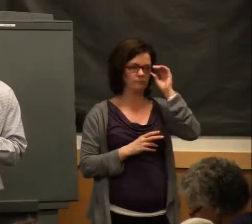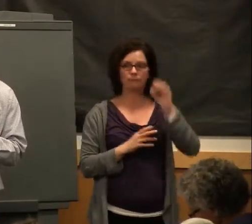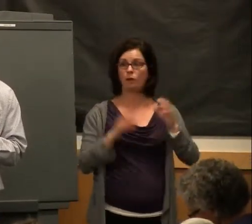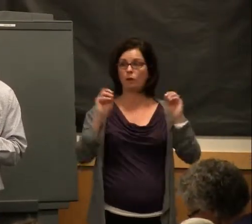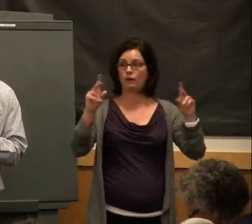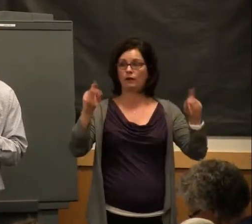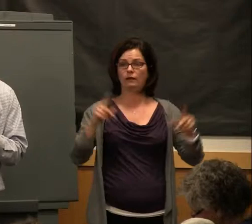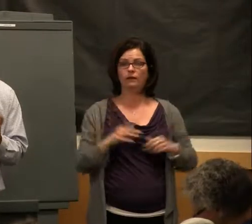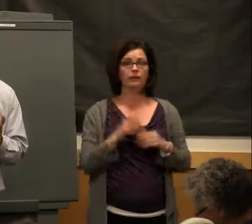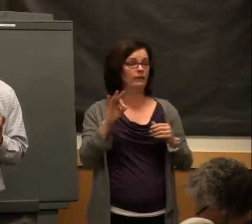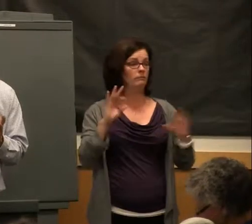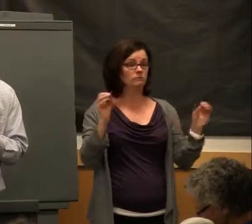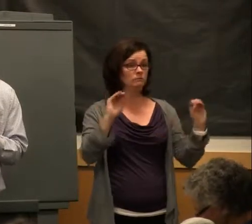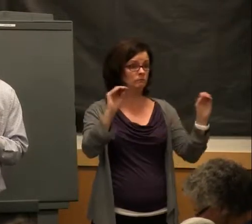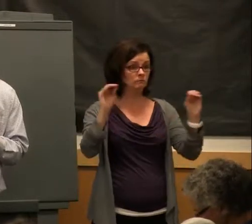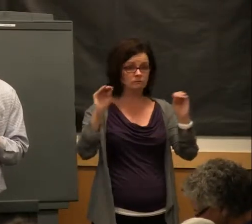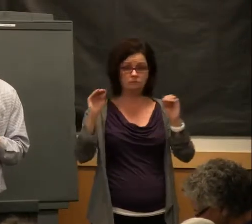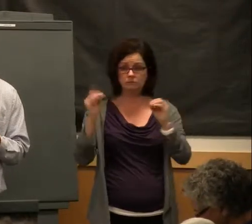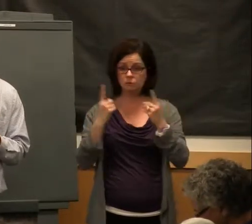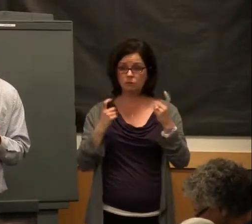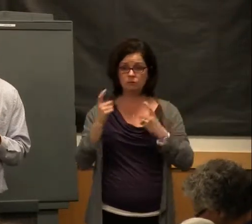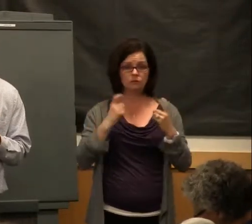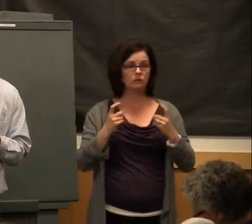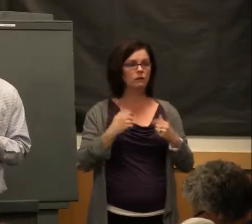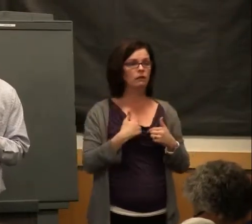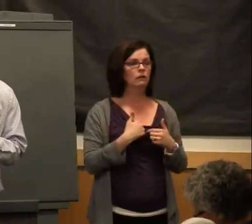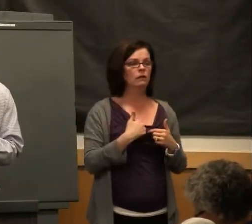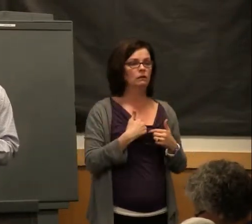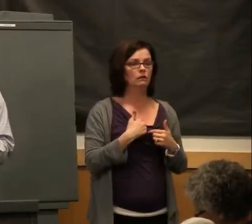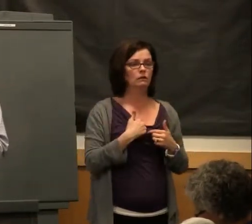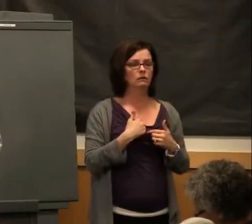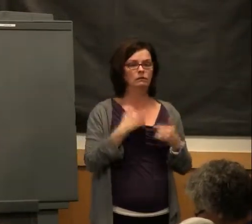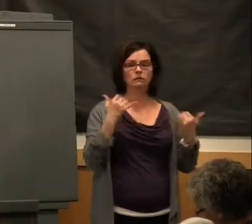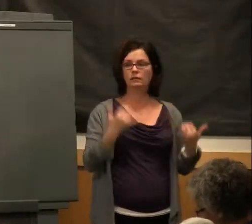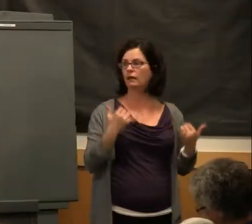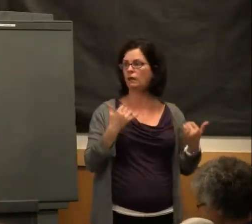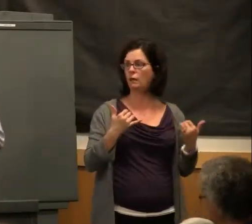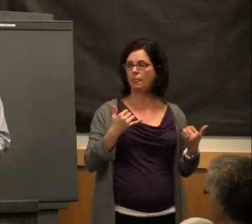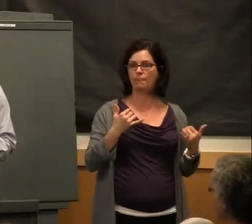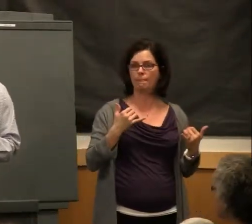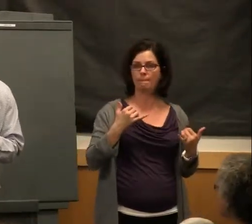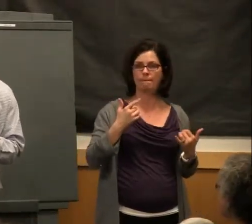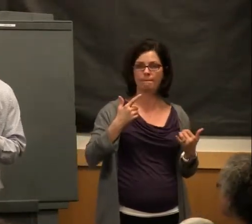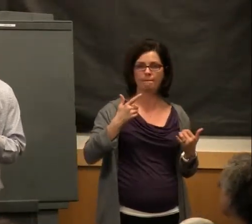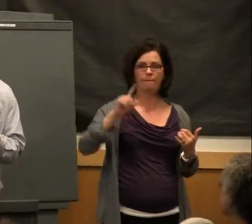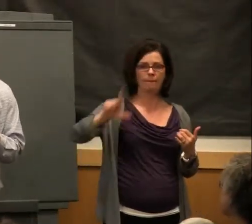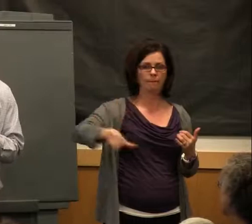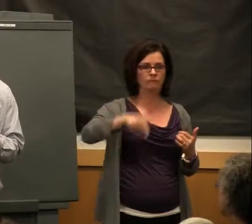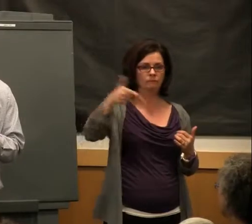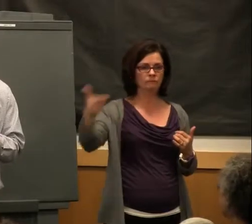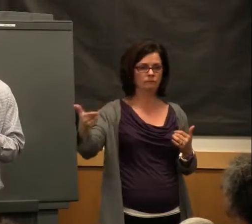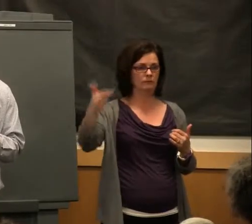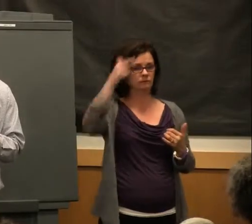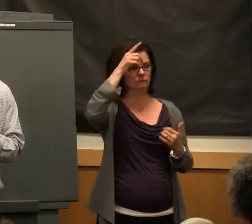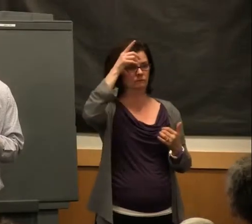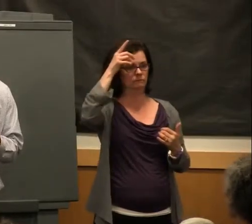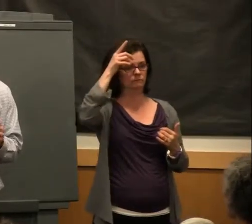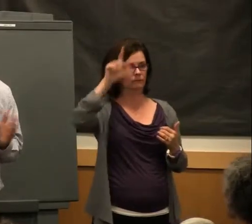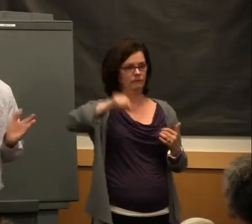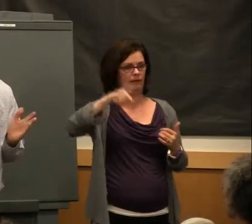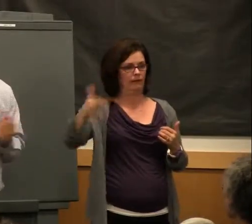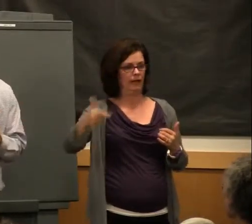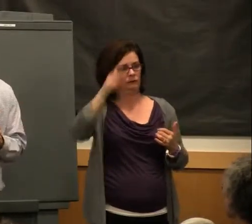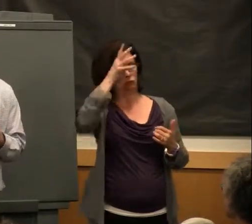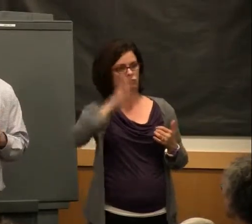All right. Well, if there aren't any other questions, I'm going to turn it over to the next gentleman, or the next